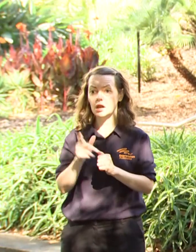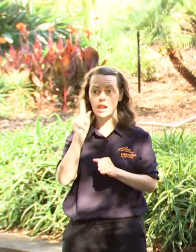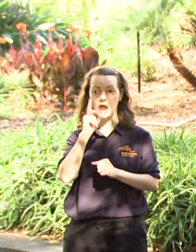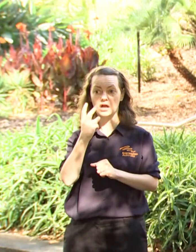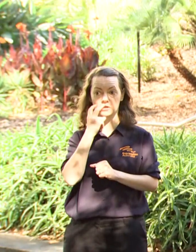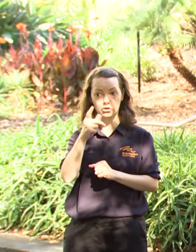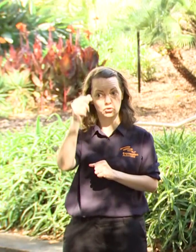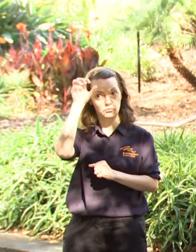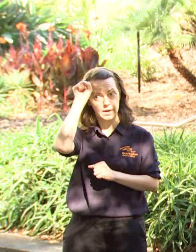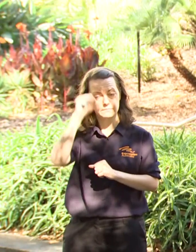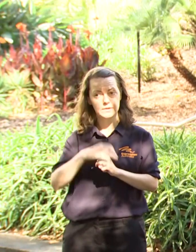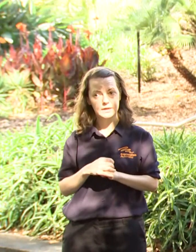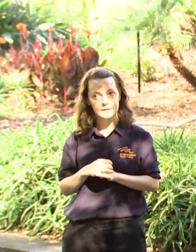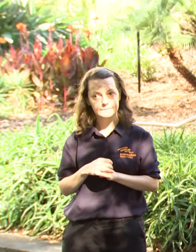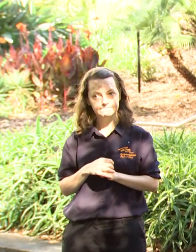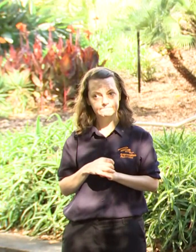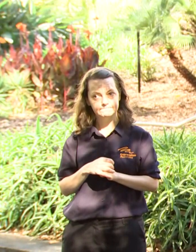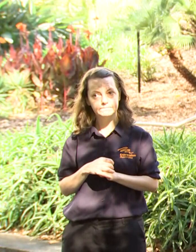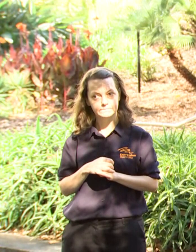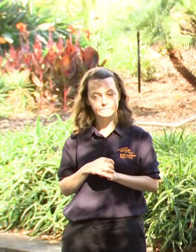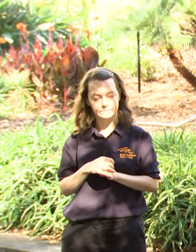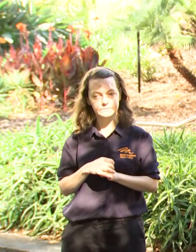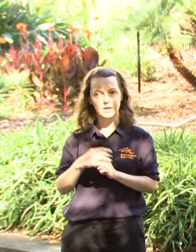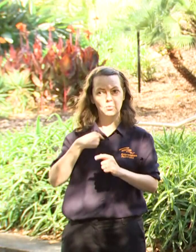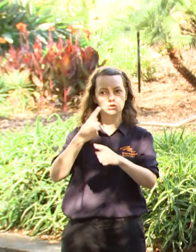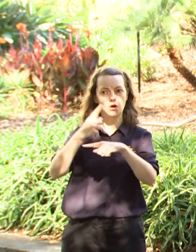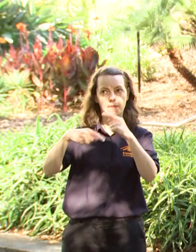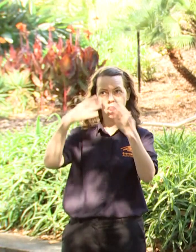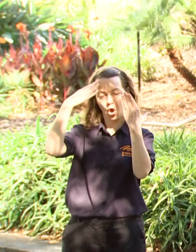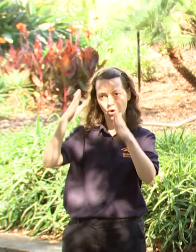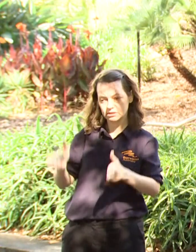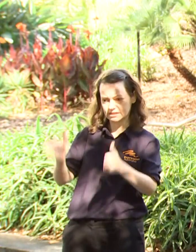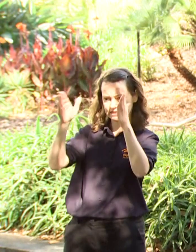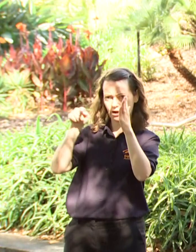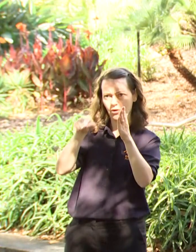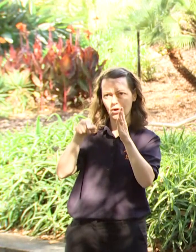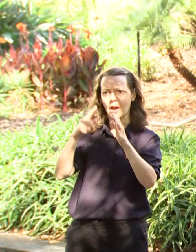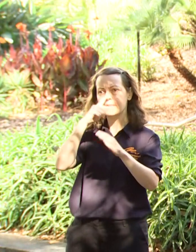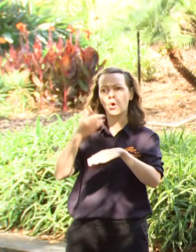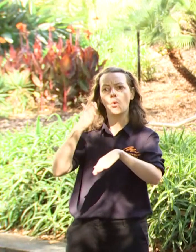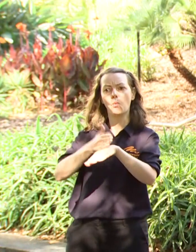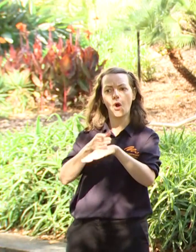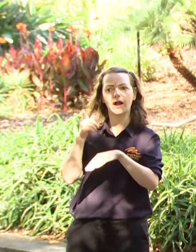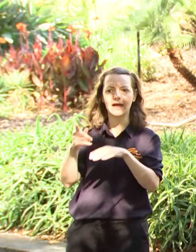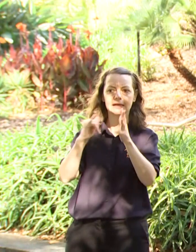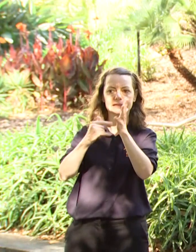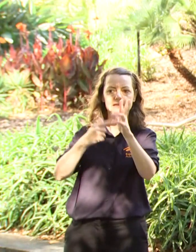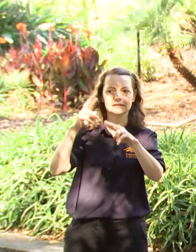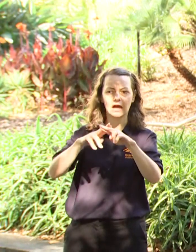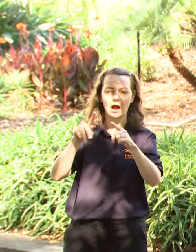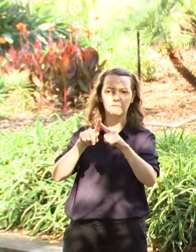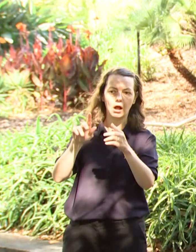the need to test all the staff in association with hotel quarantine as often as possible. I think ideally every single day, as we